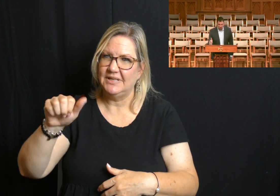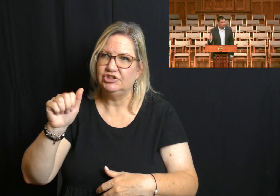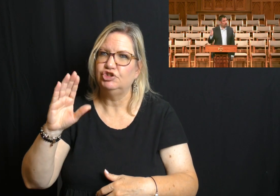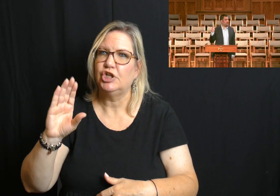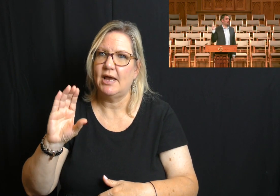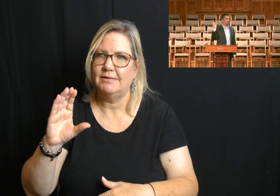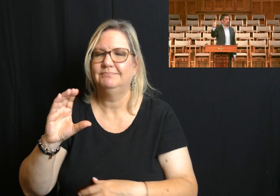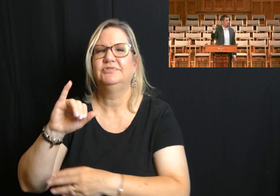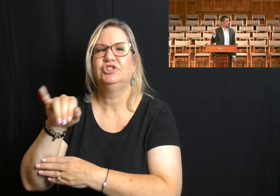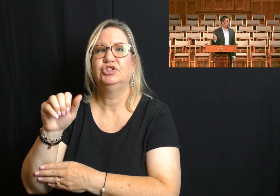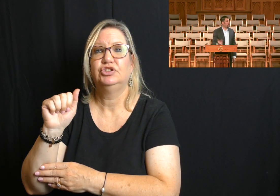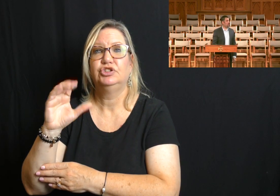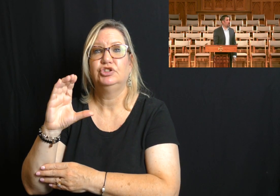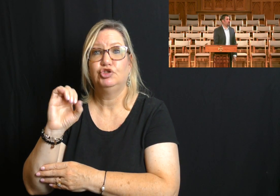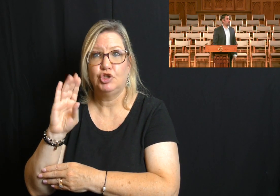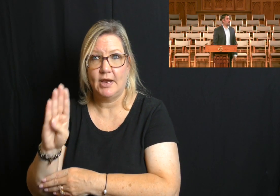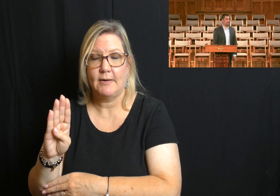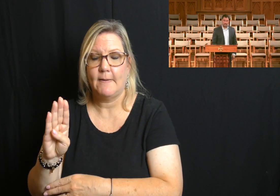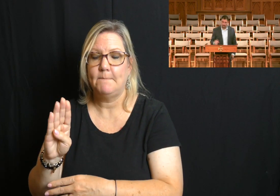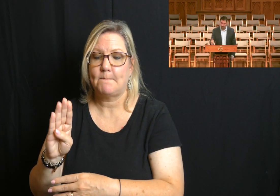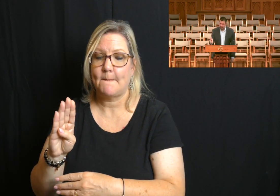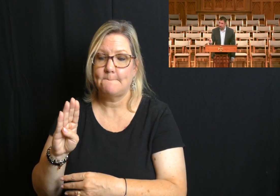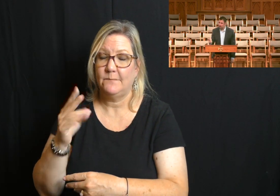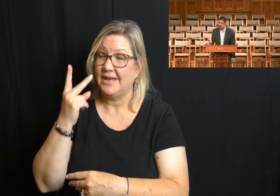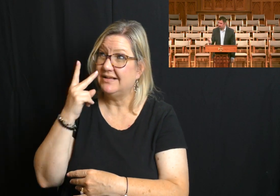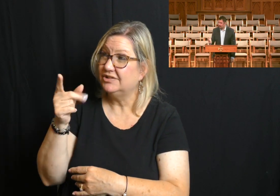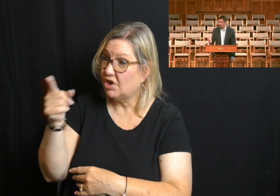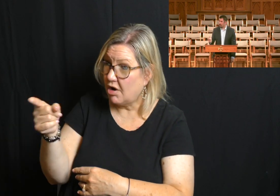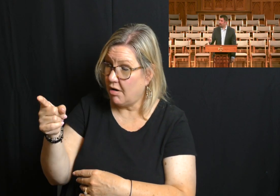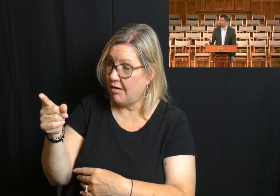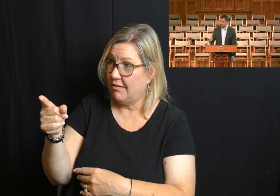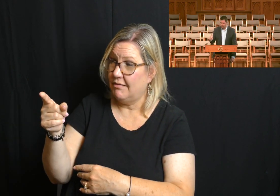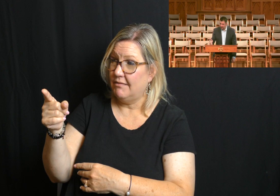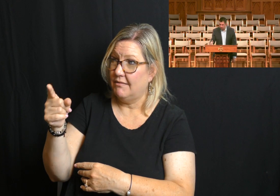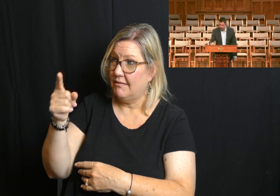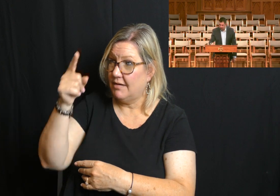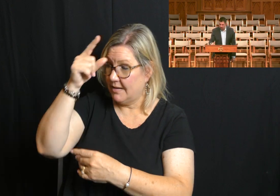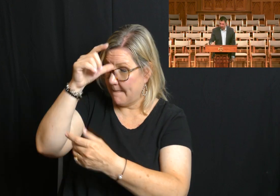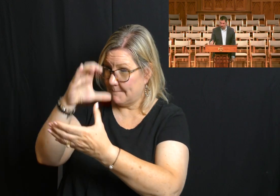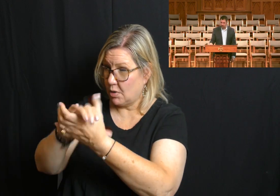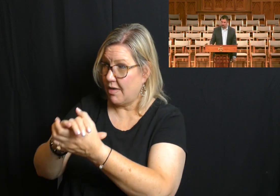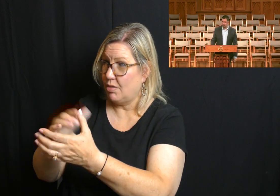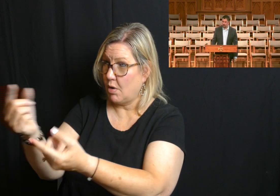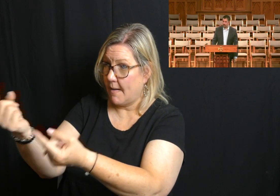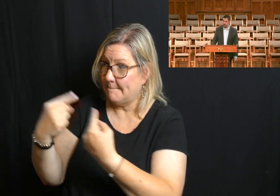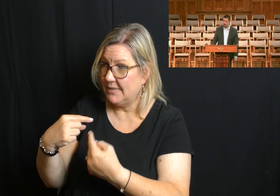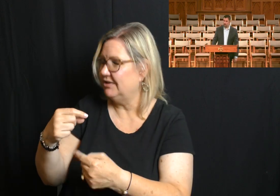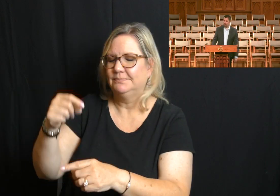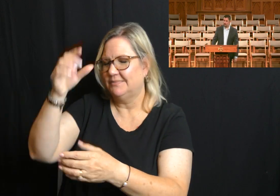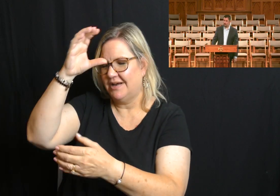Jacob saw his brother coming with 400 men, and he still didn't believe God. He's still afraid.